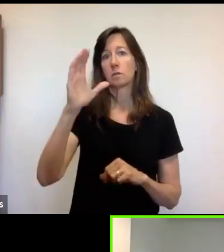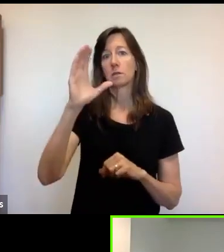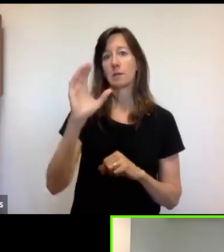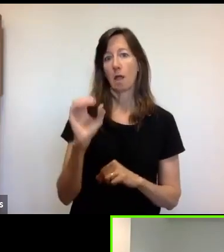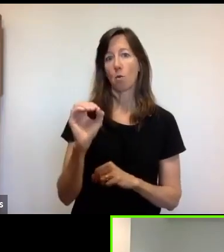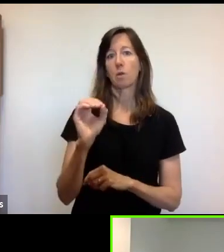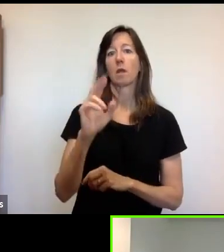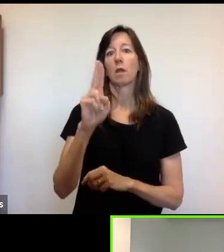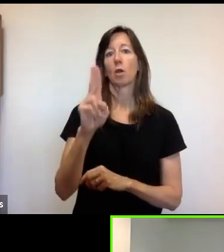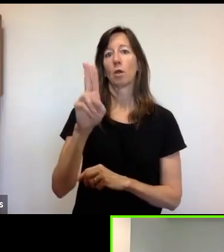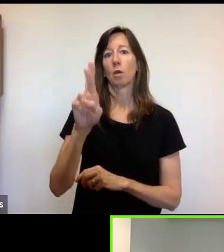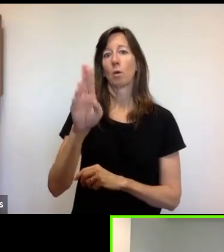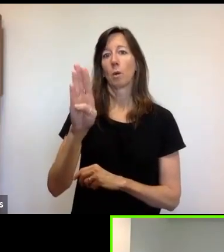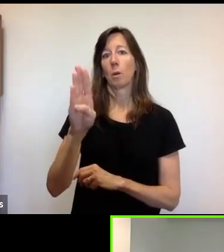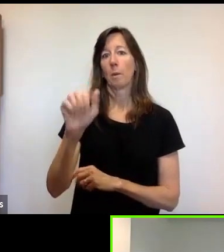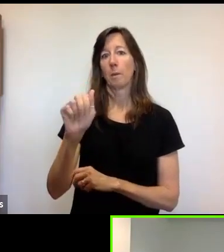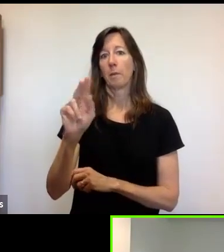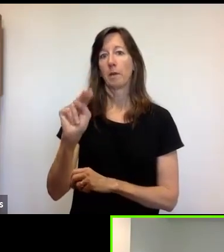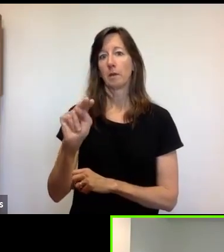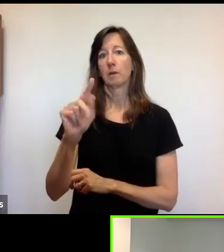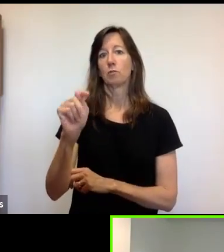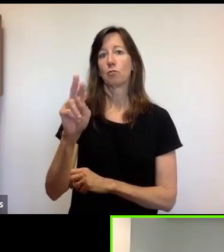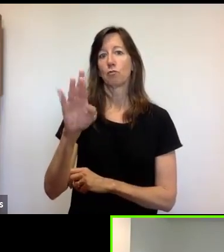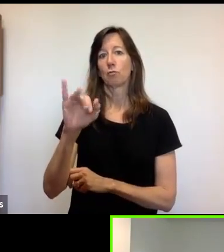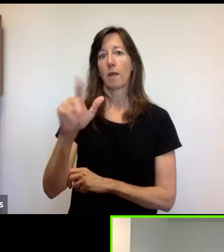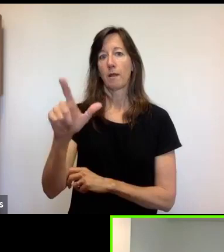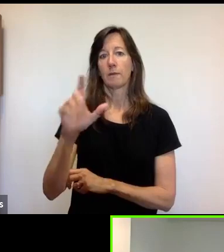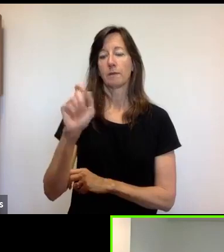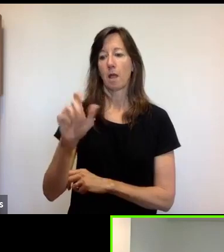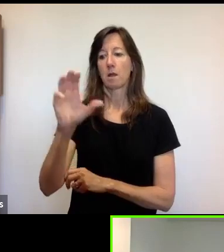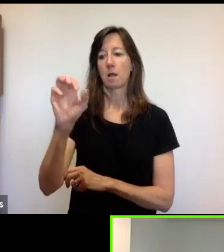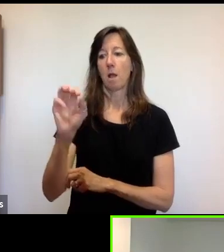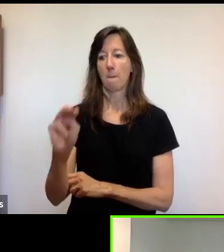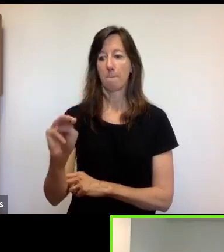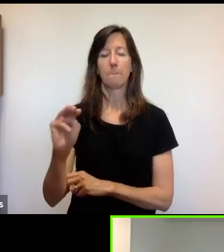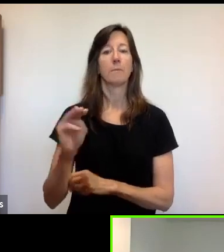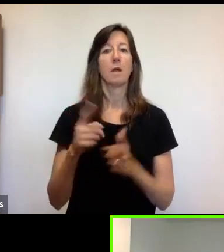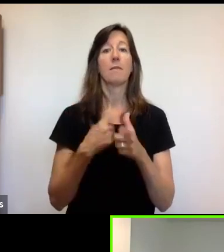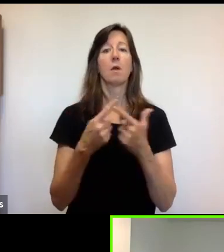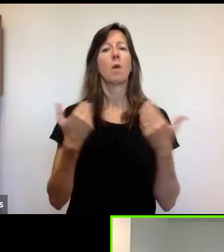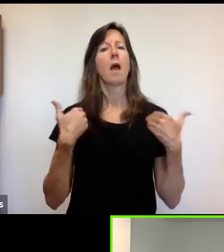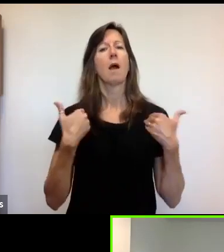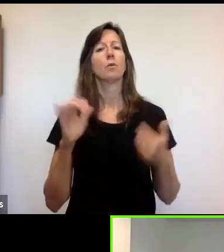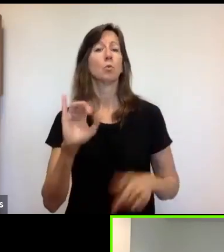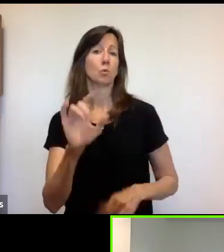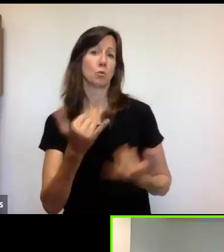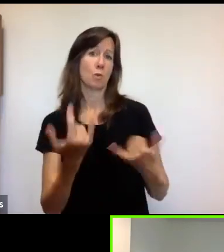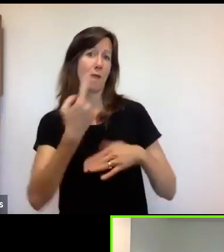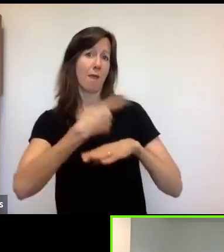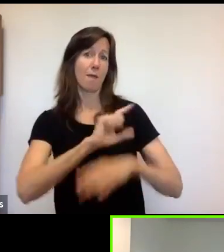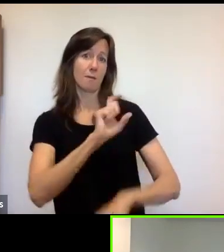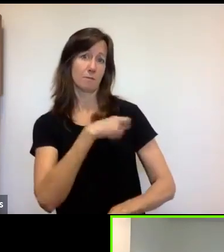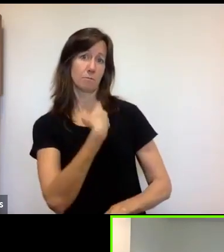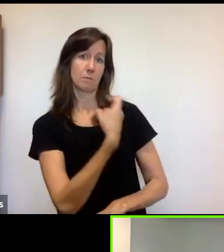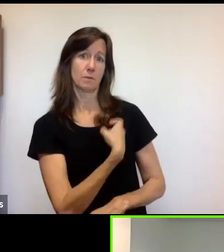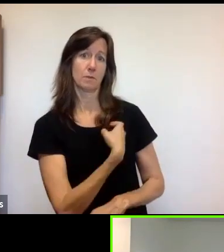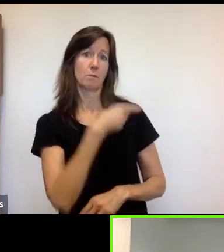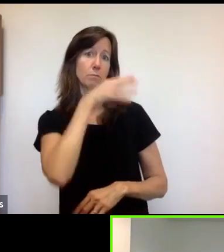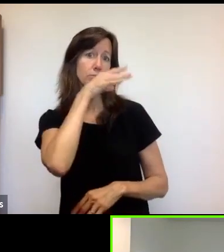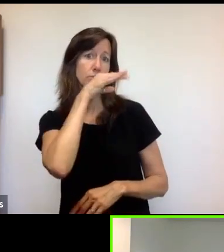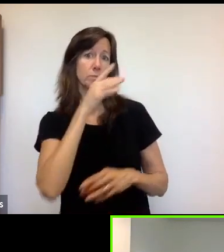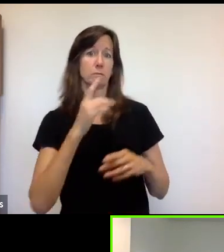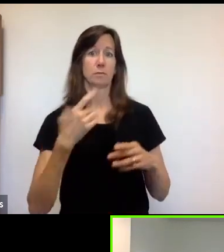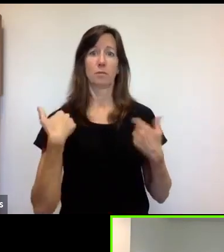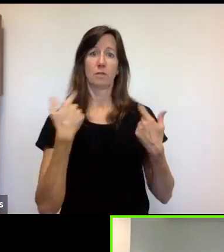DutchessCountyUrbanTrail.com. We have a Spanish Spanish-speaking translator, Chris. Chris is working with us today.